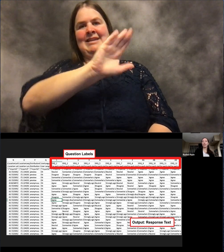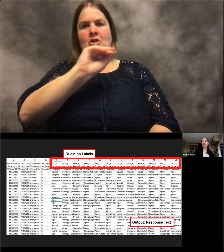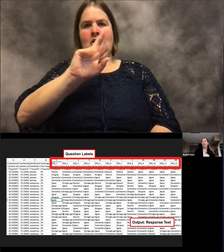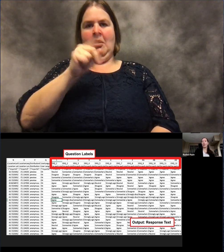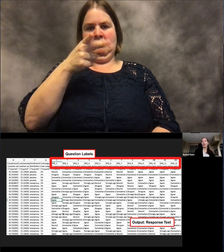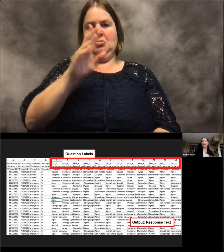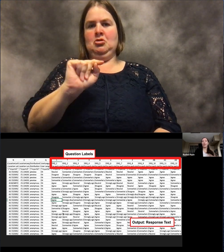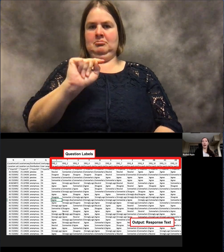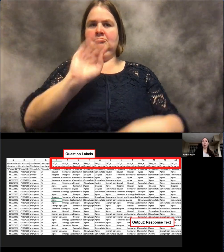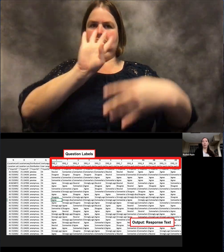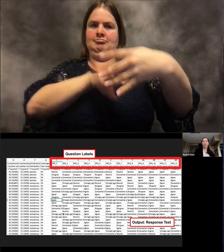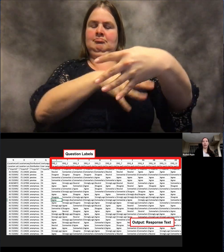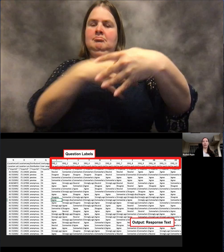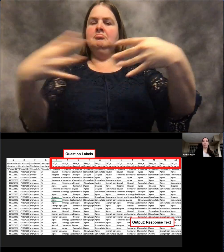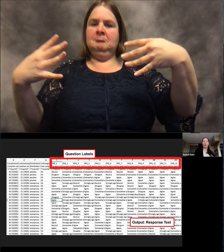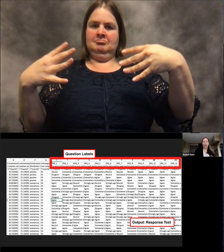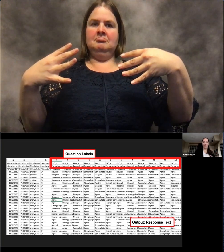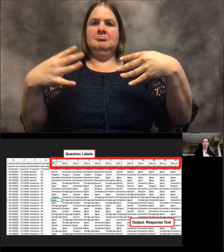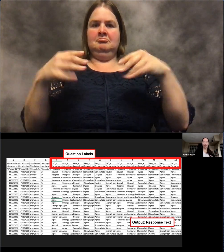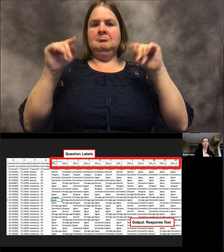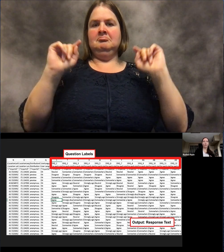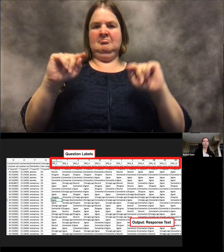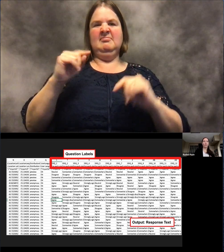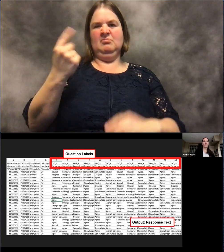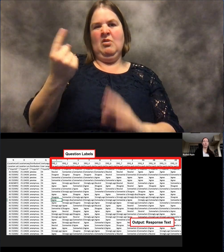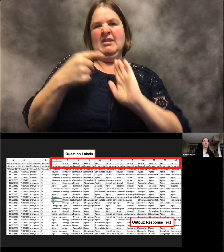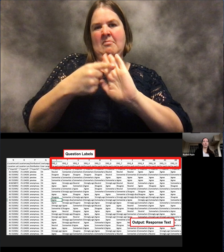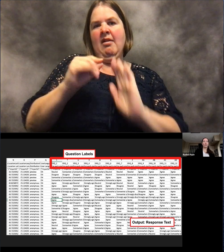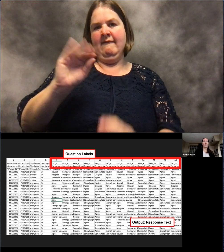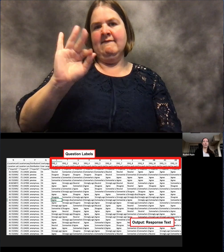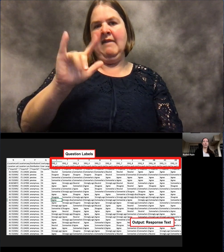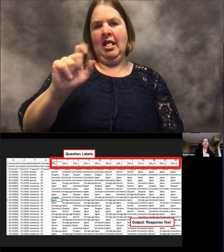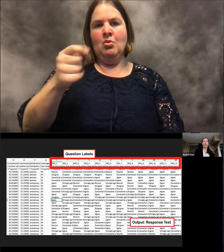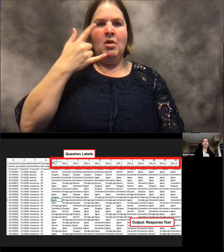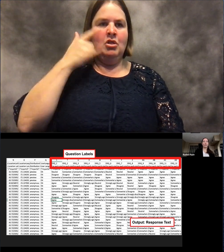this is an example of an output file